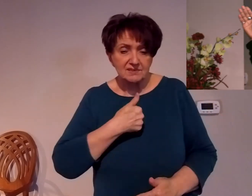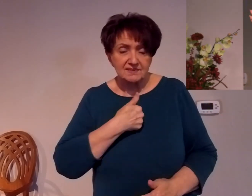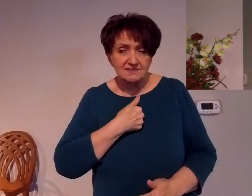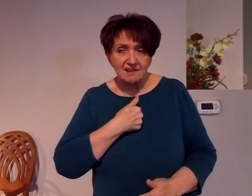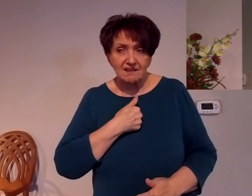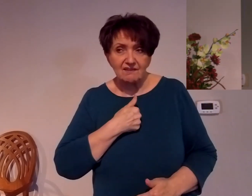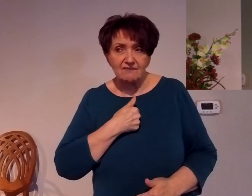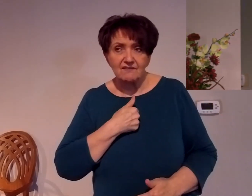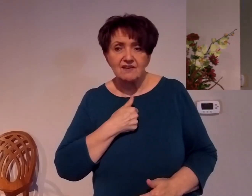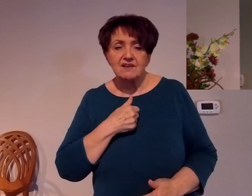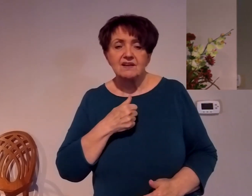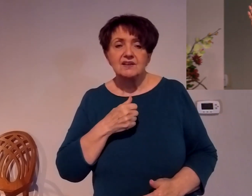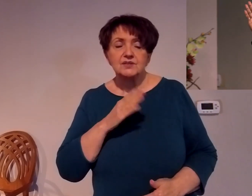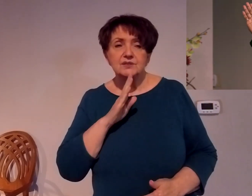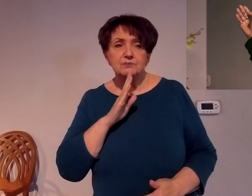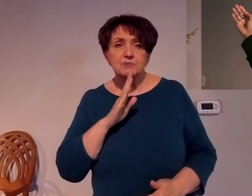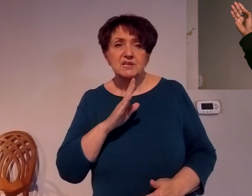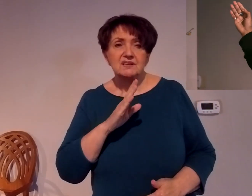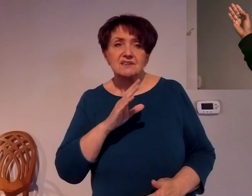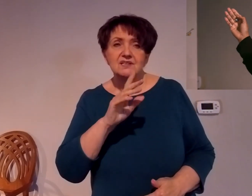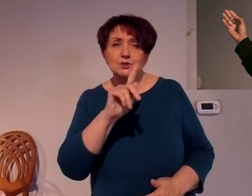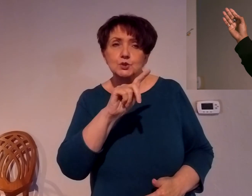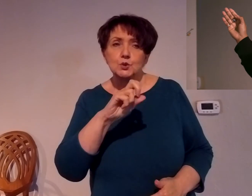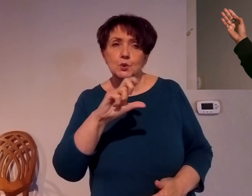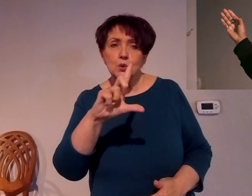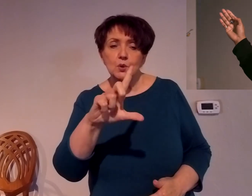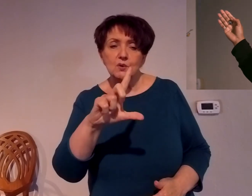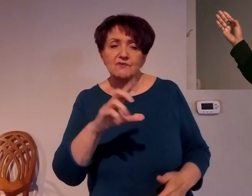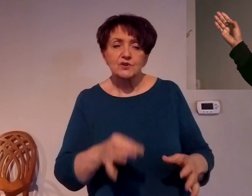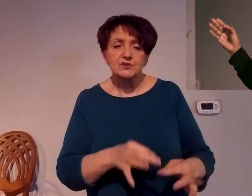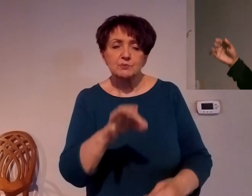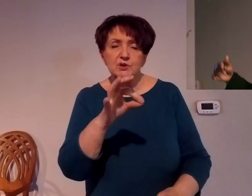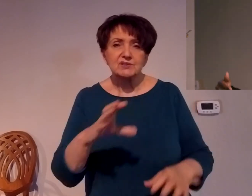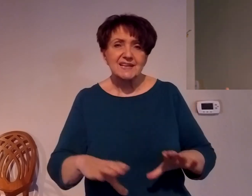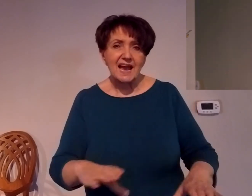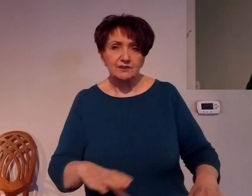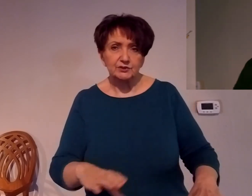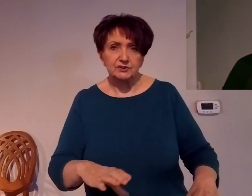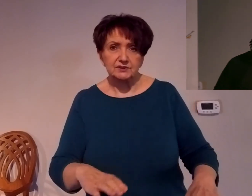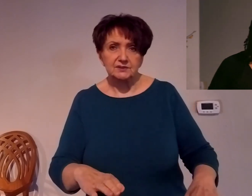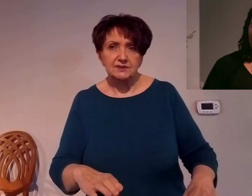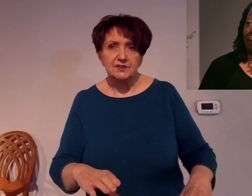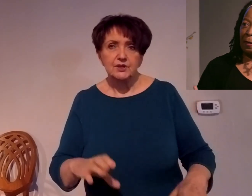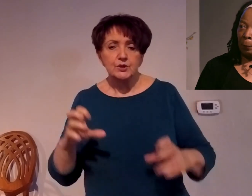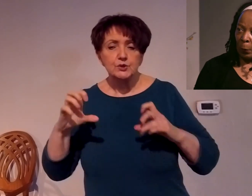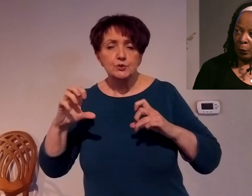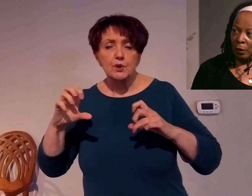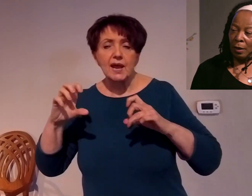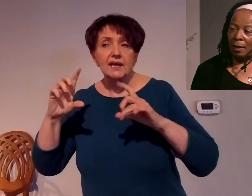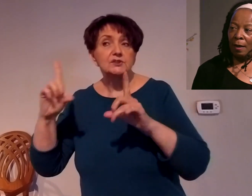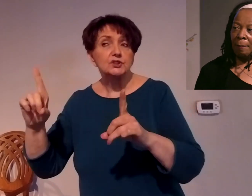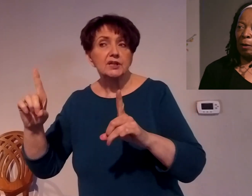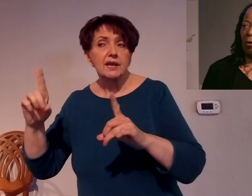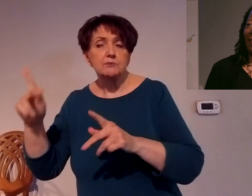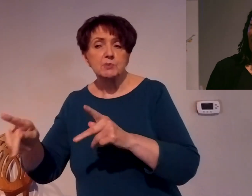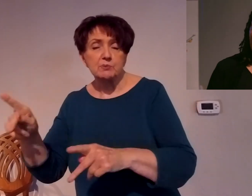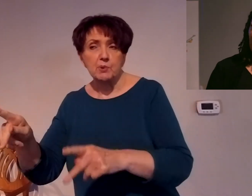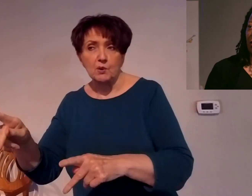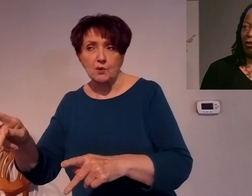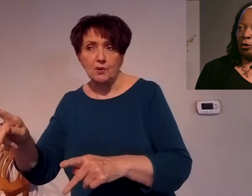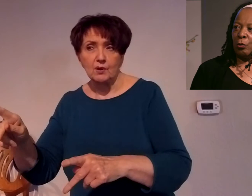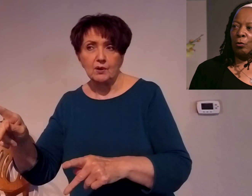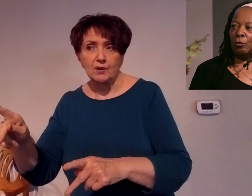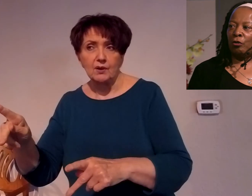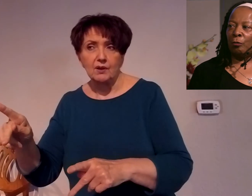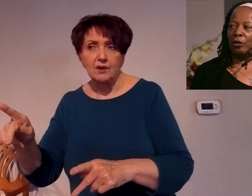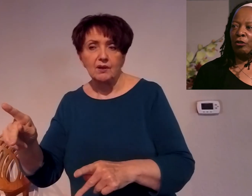an instrument for Spirit's action, to educate people about what they